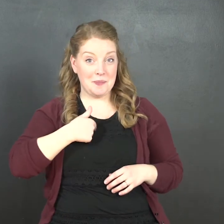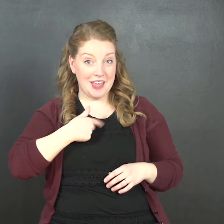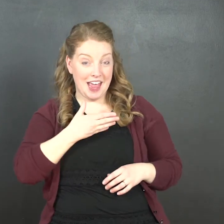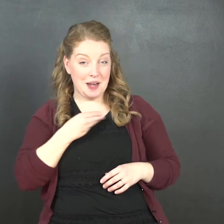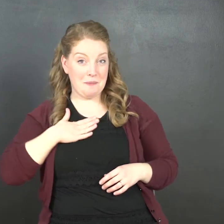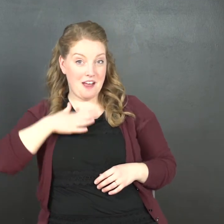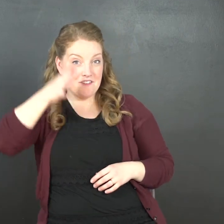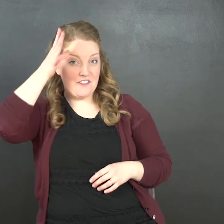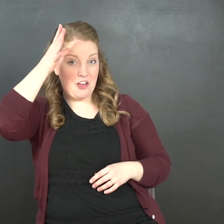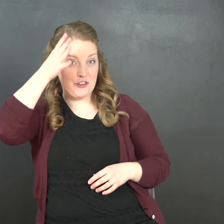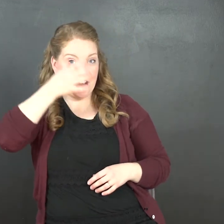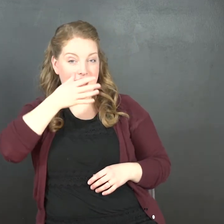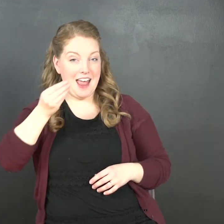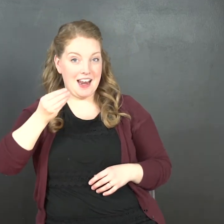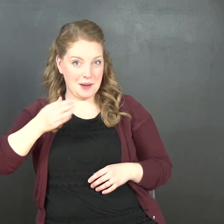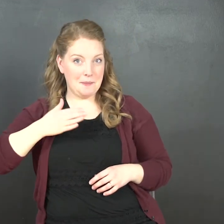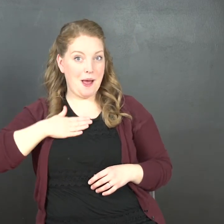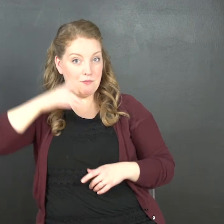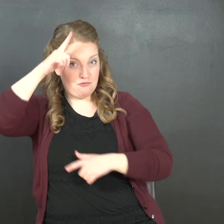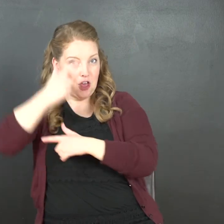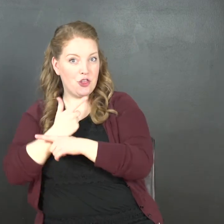baptize my grandfather.